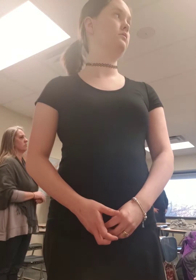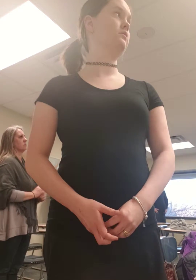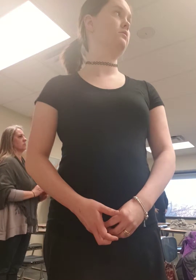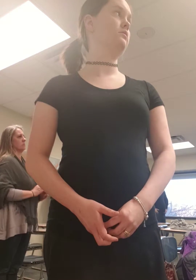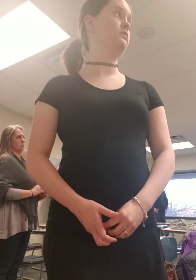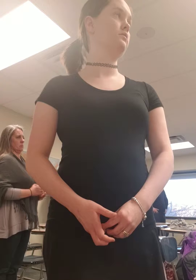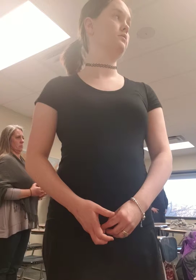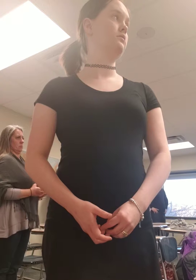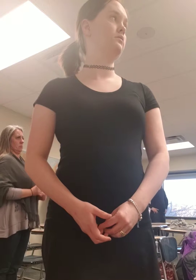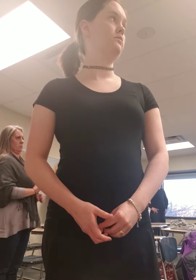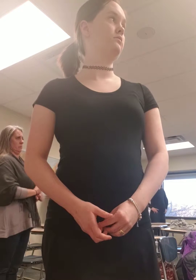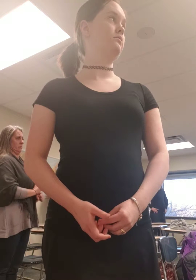Very good. Very good.